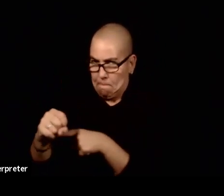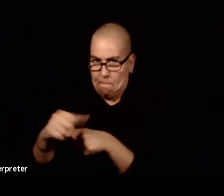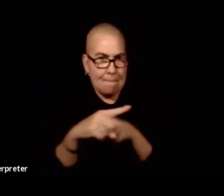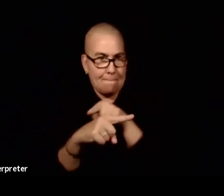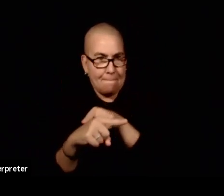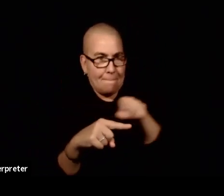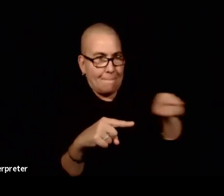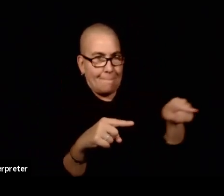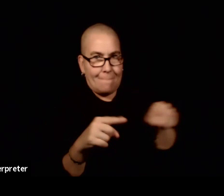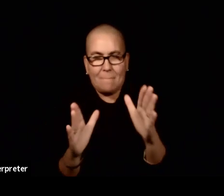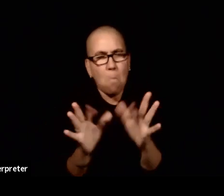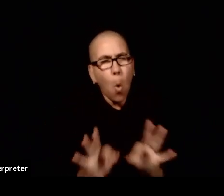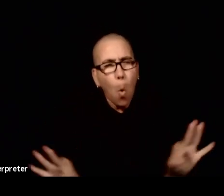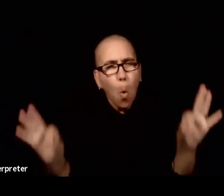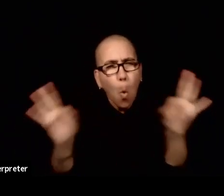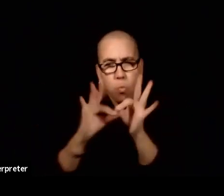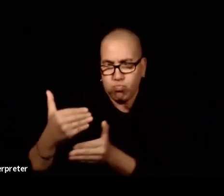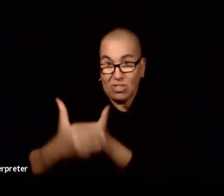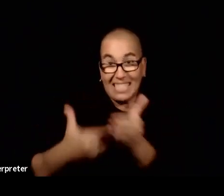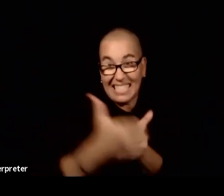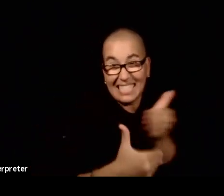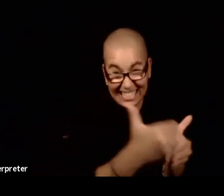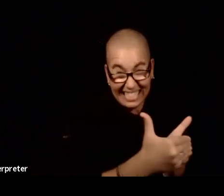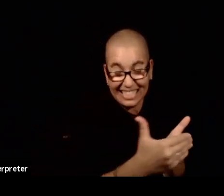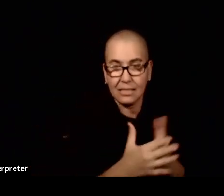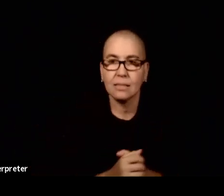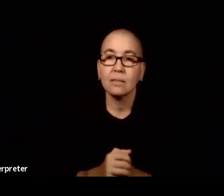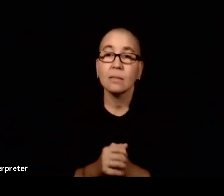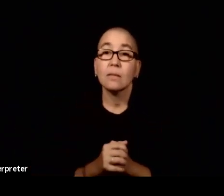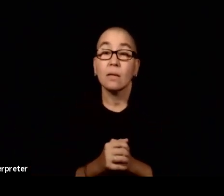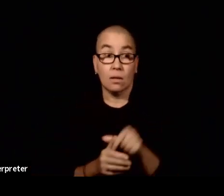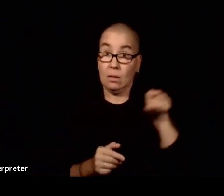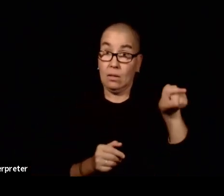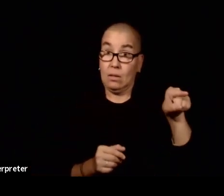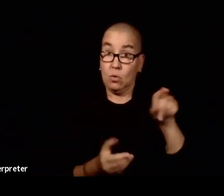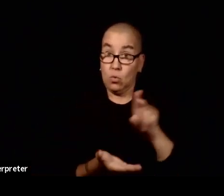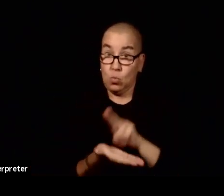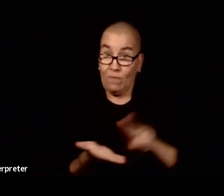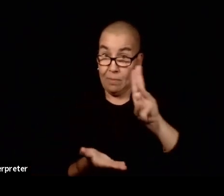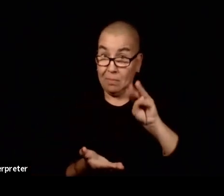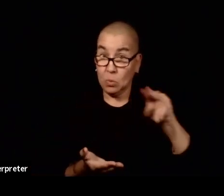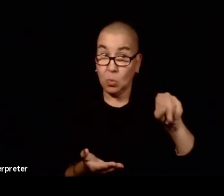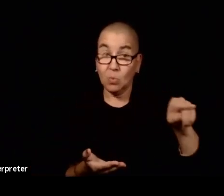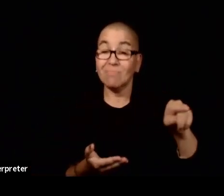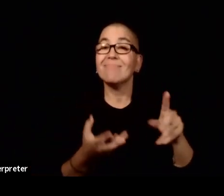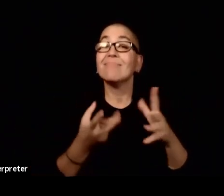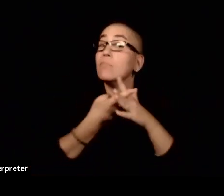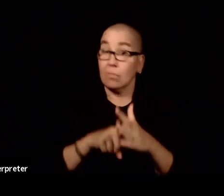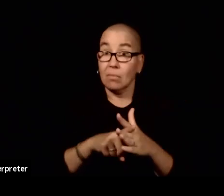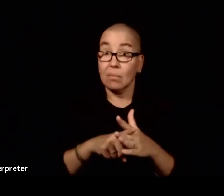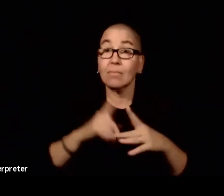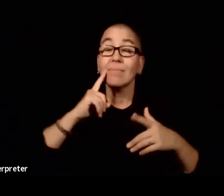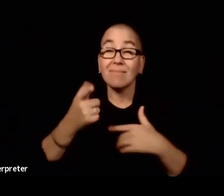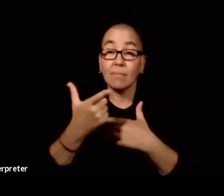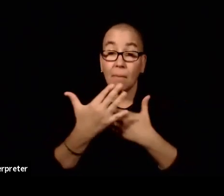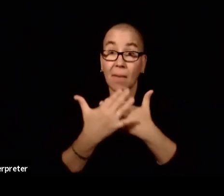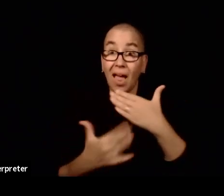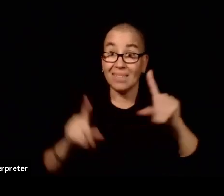Also, with the university, getting the blood testing, the serologic testing available so we can understand who in our communities has had the